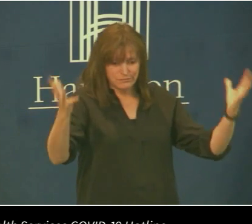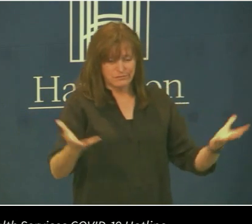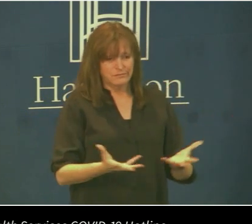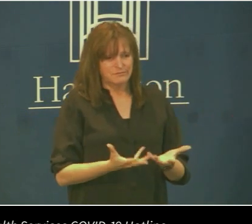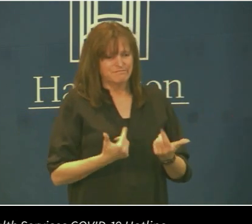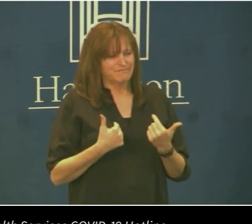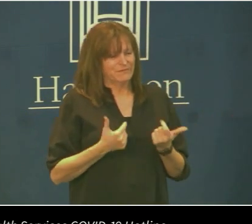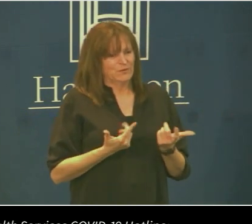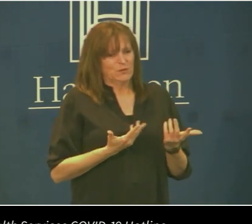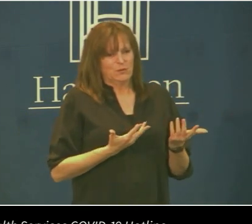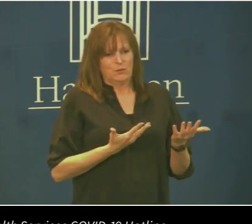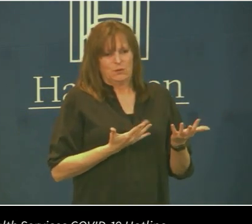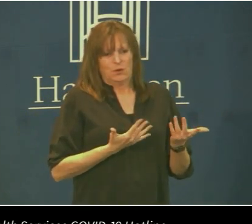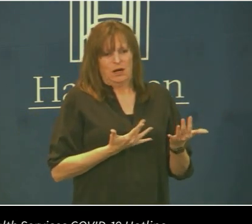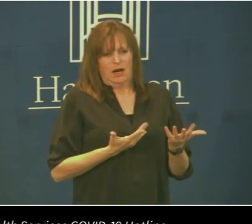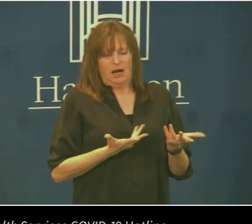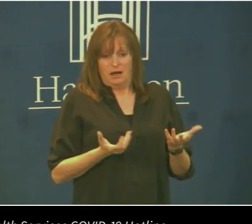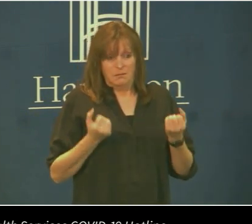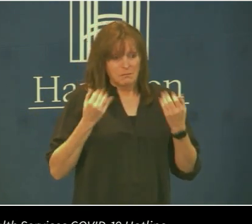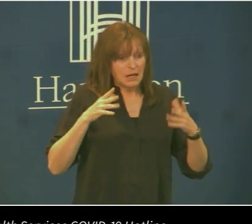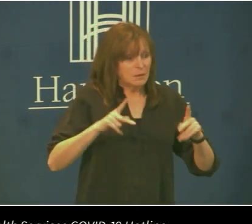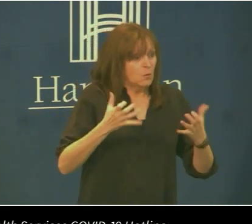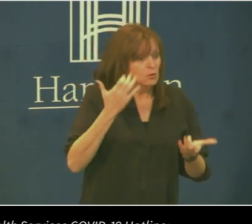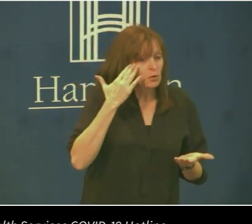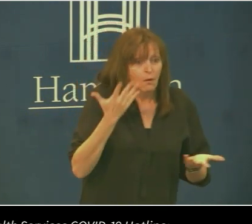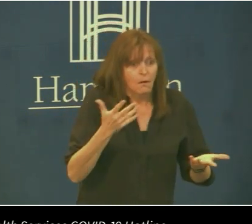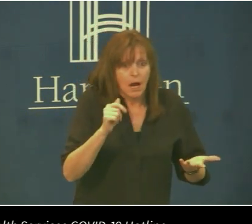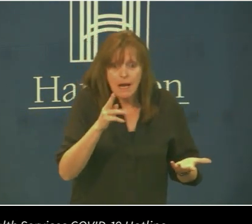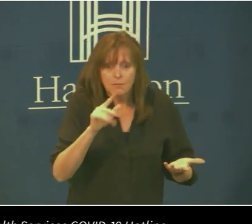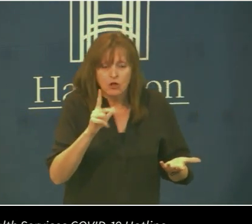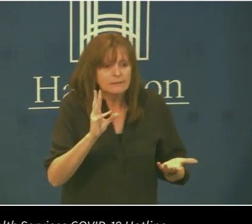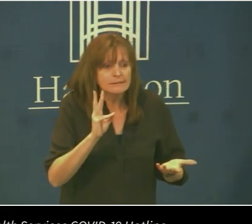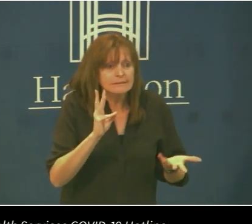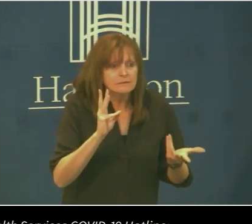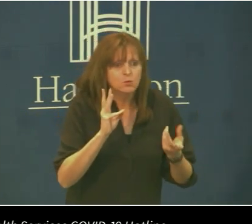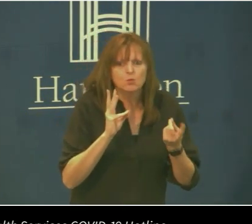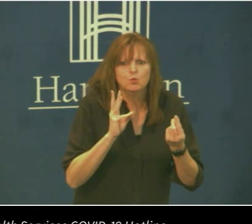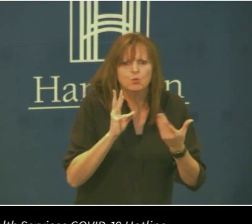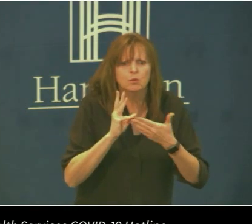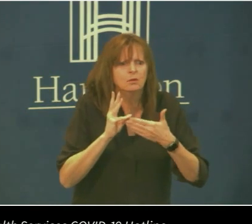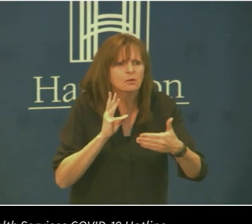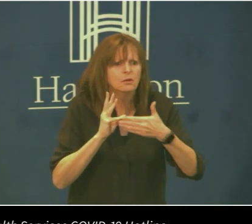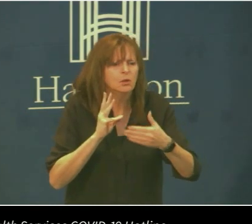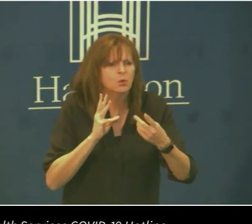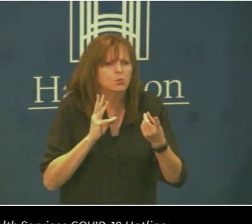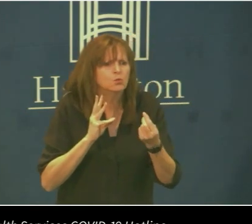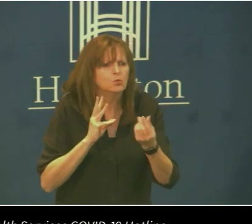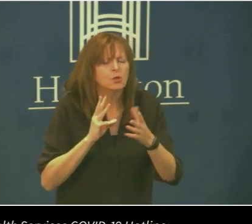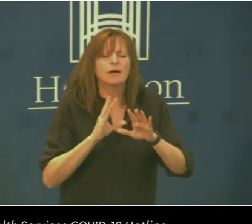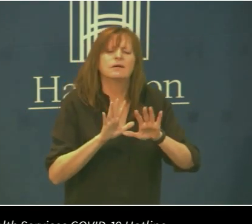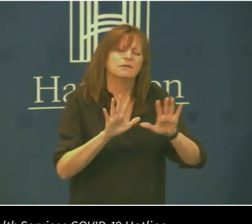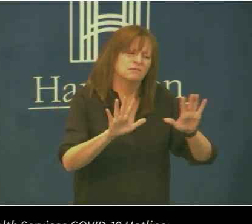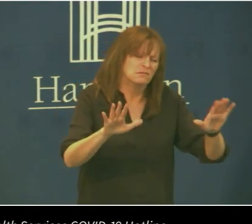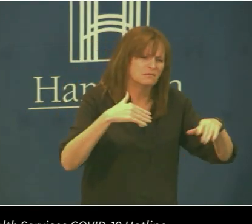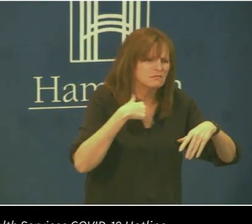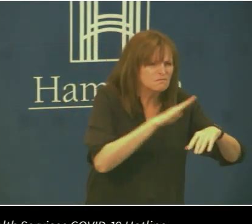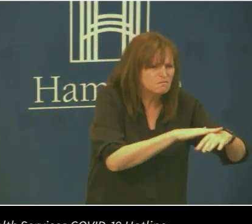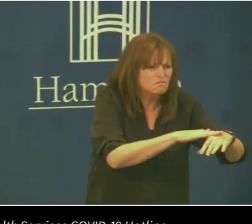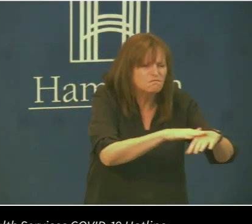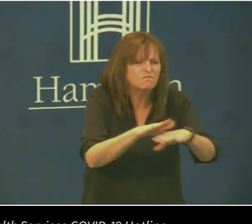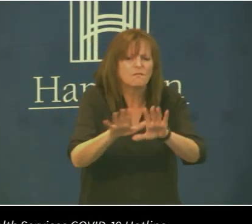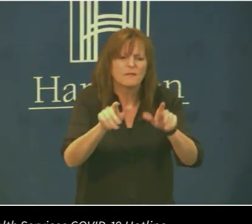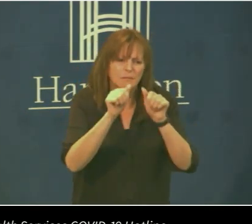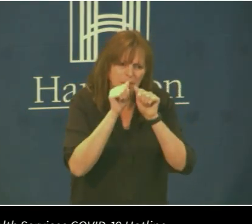post-April 6th. But I'll ask for people's patience as we continue to dialogue with the province and our own public health officials